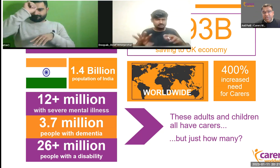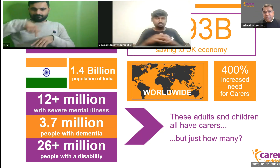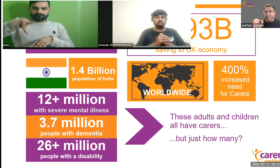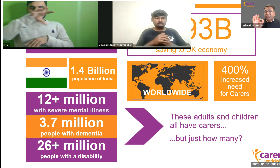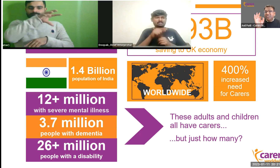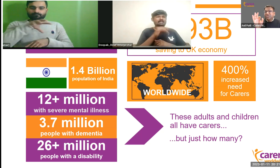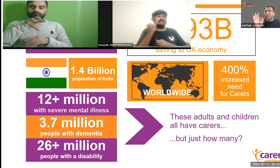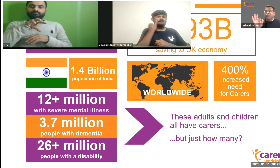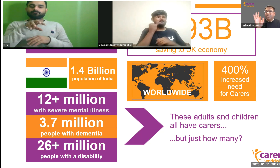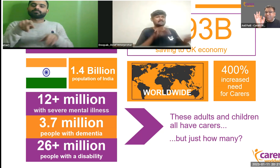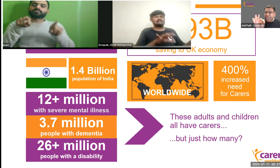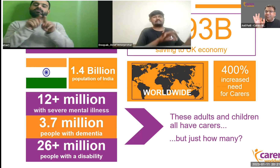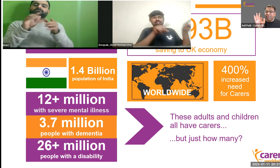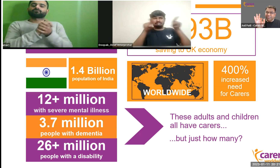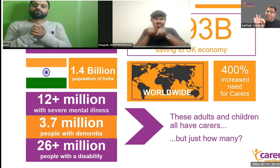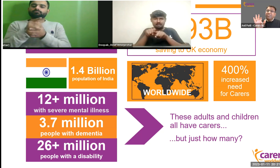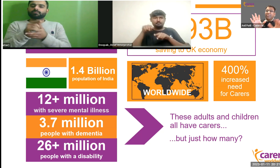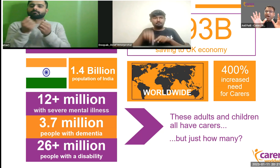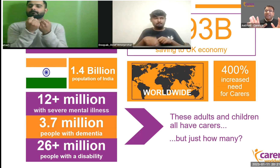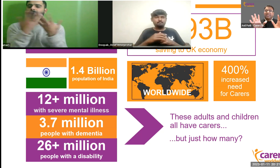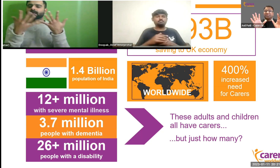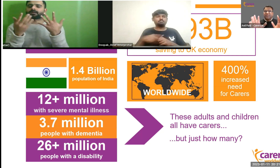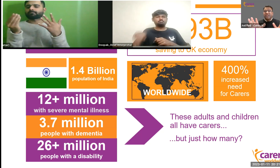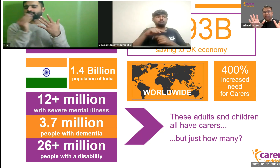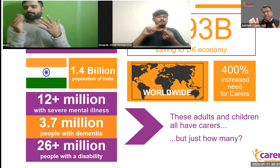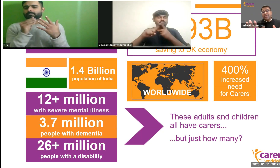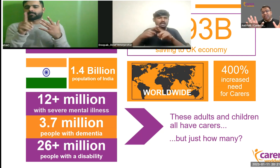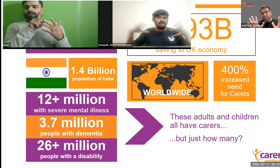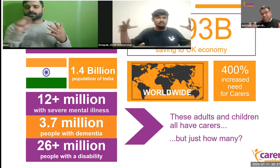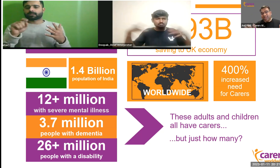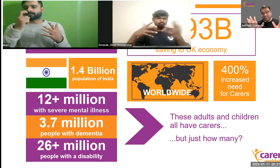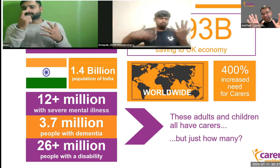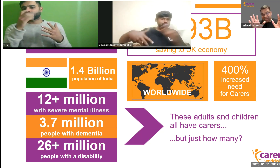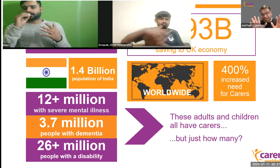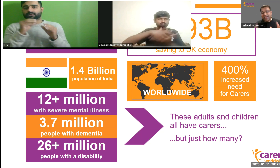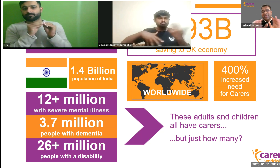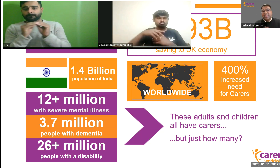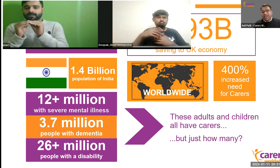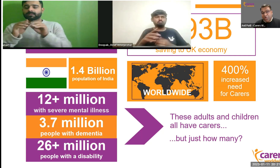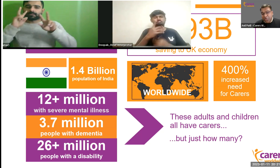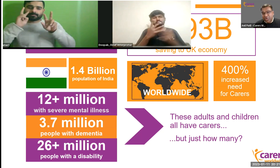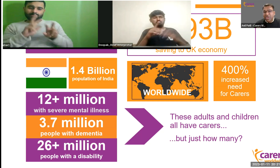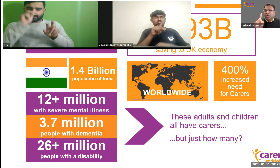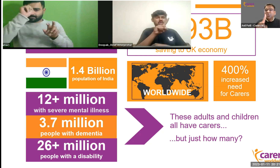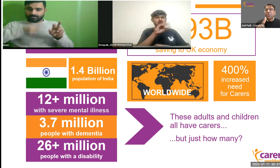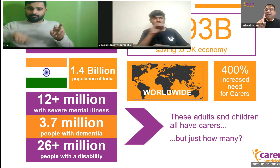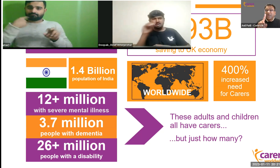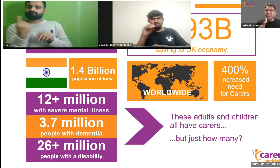context, friends, there is going to be minimum 170 million carers in India